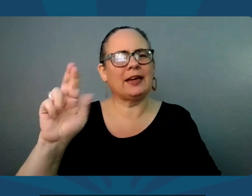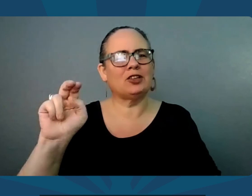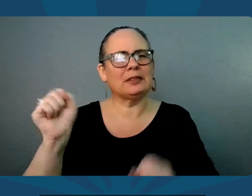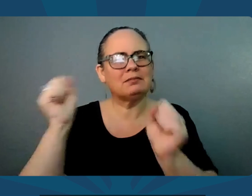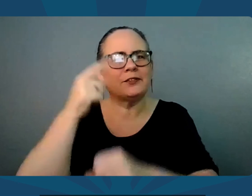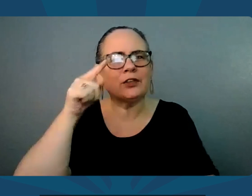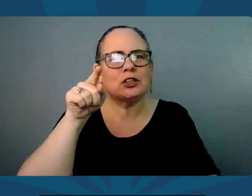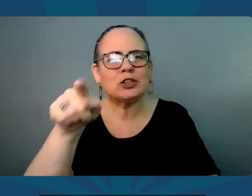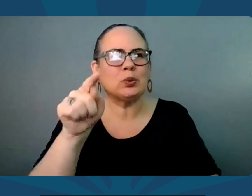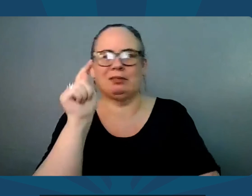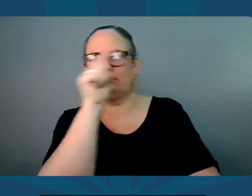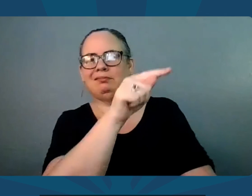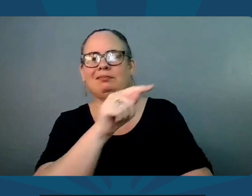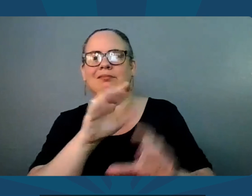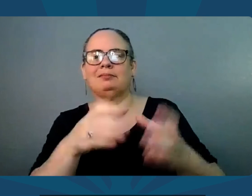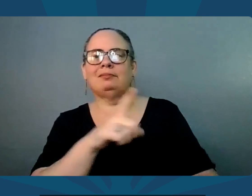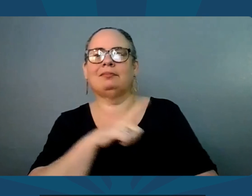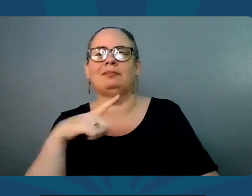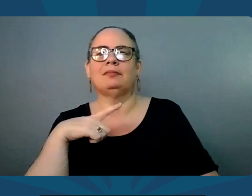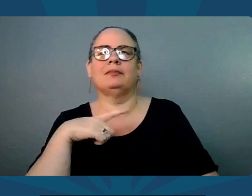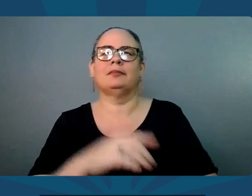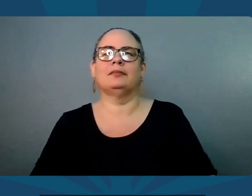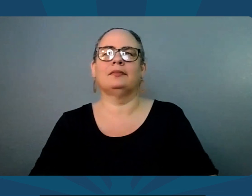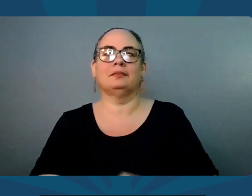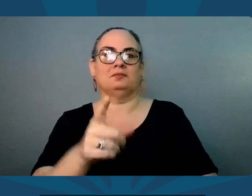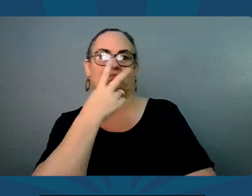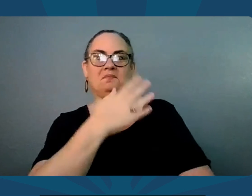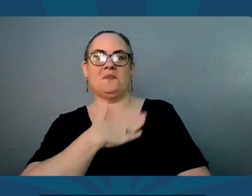We need more veterans fighting for you in the legislature.